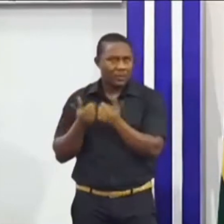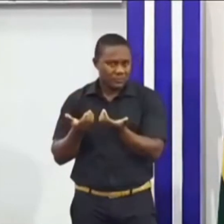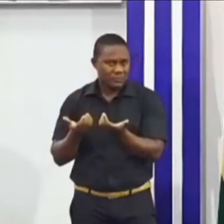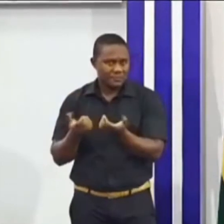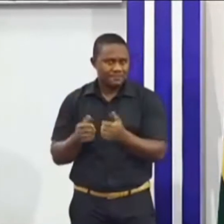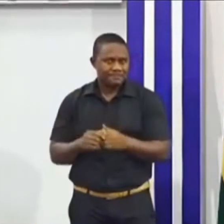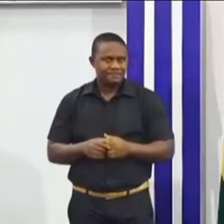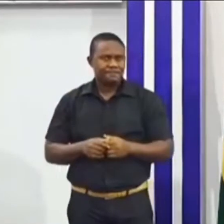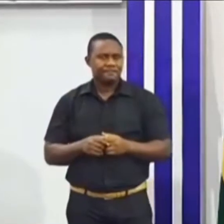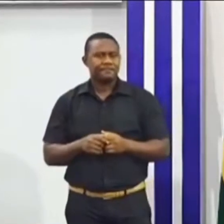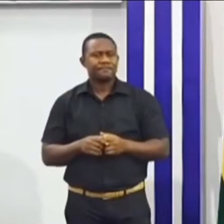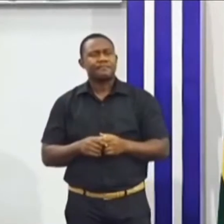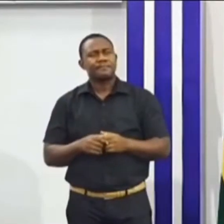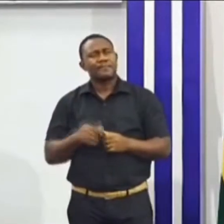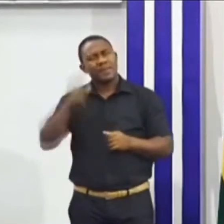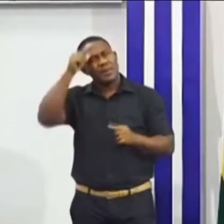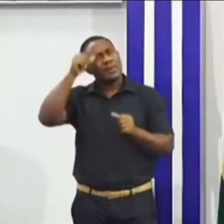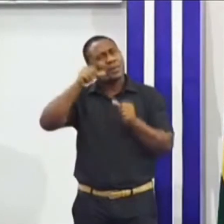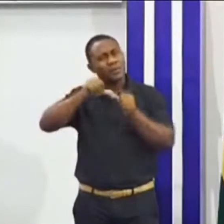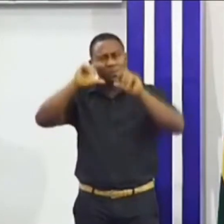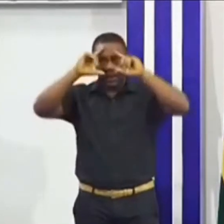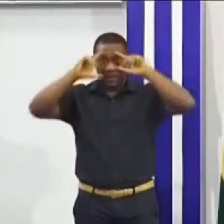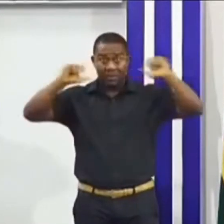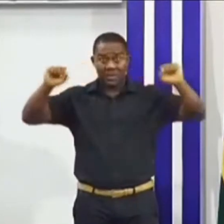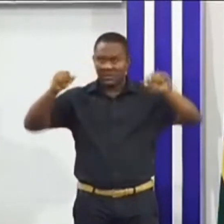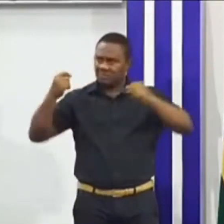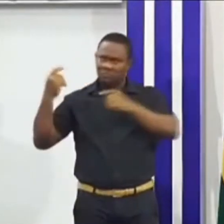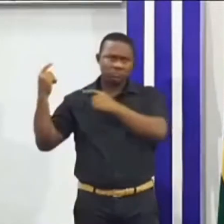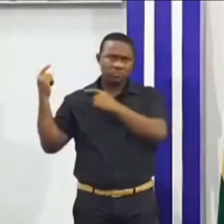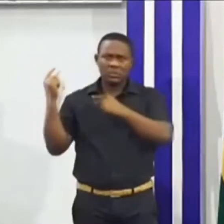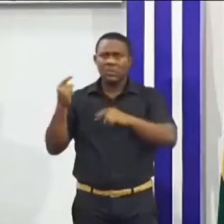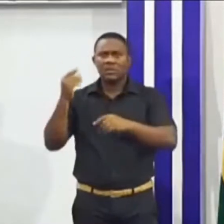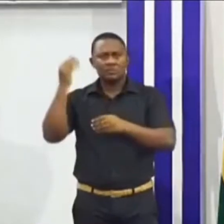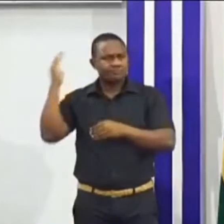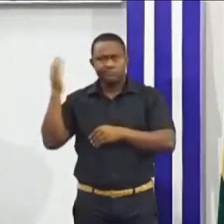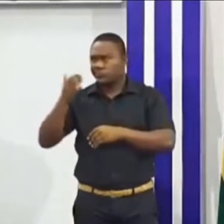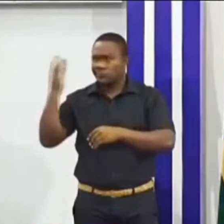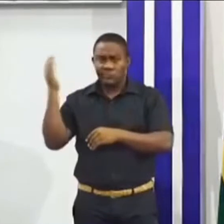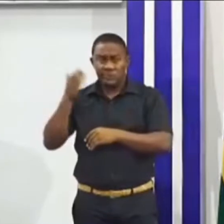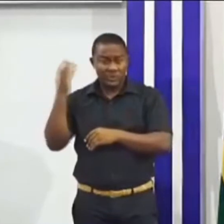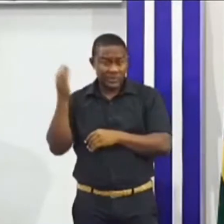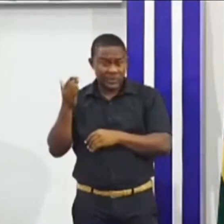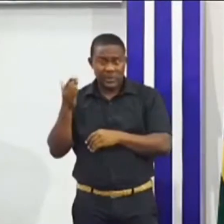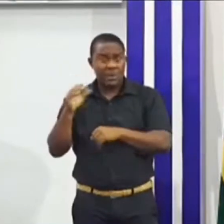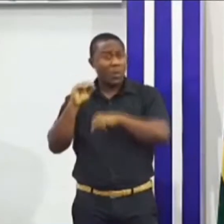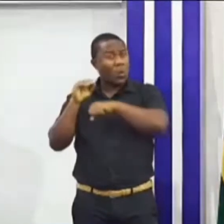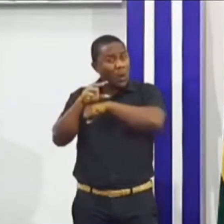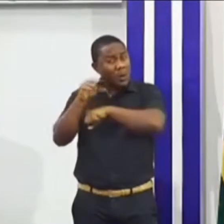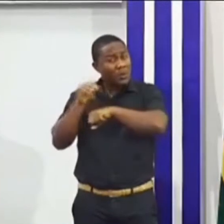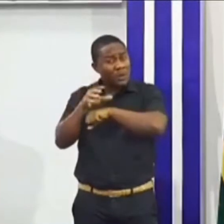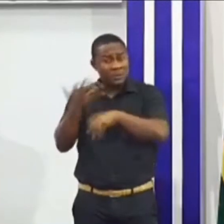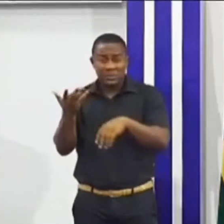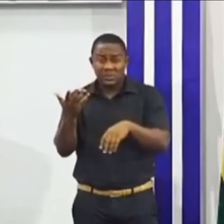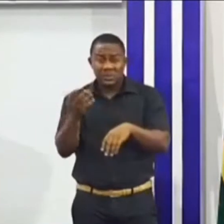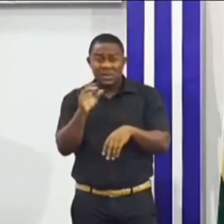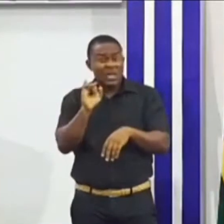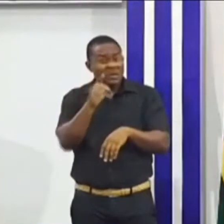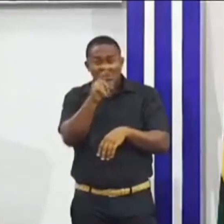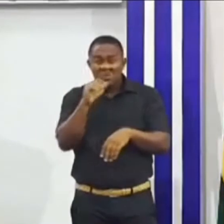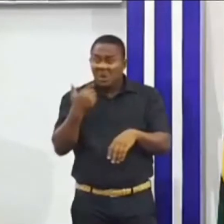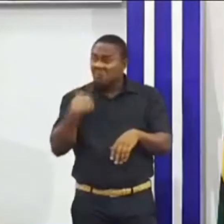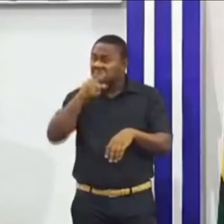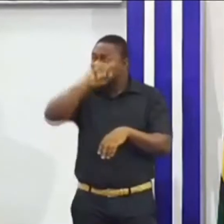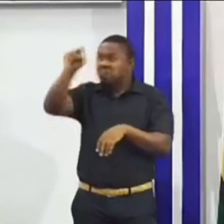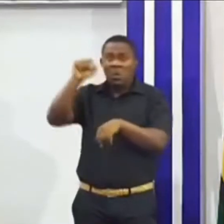the president on several occasions he has spoken continues to advise that if you don't have the thing very